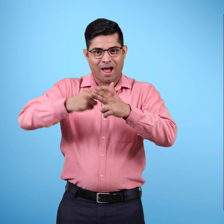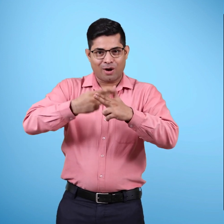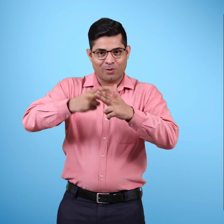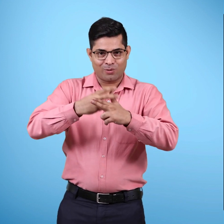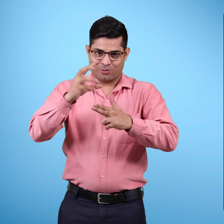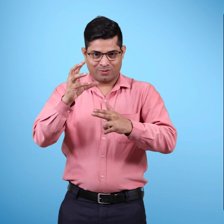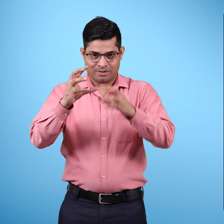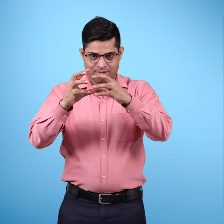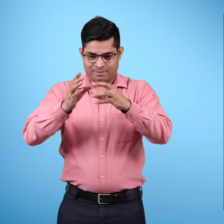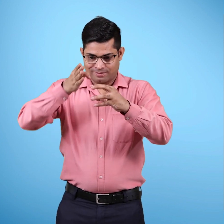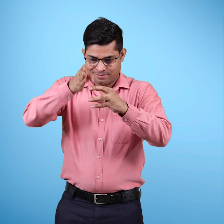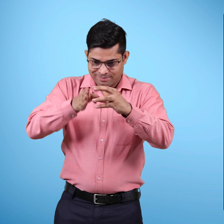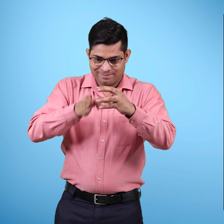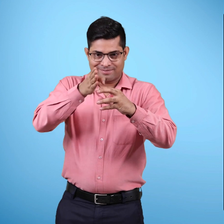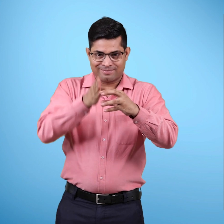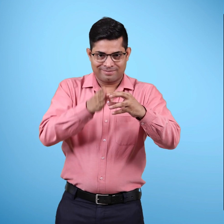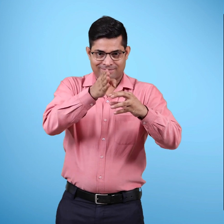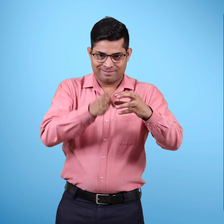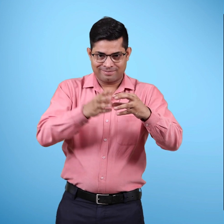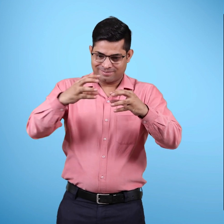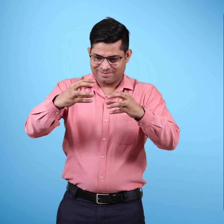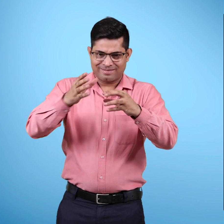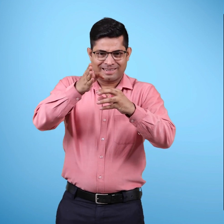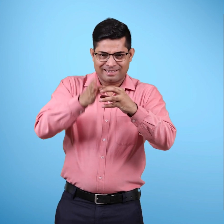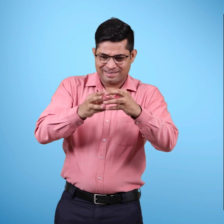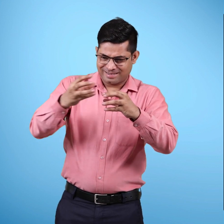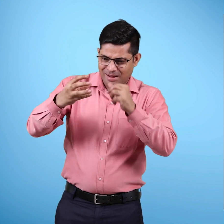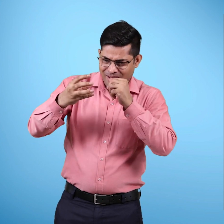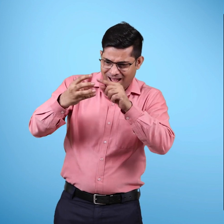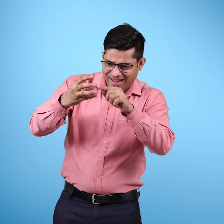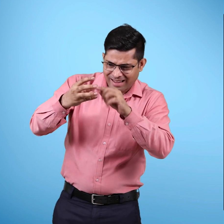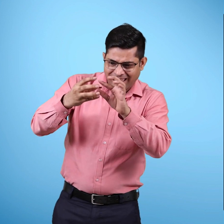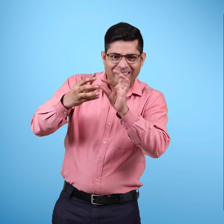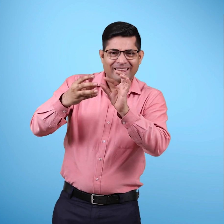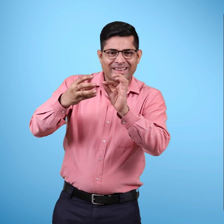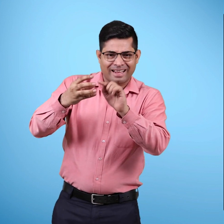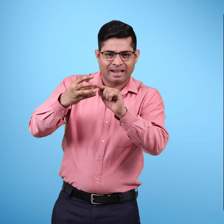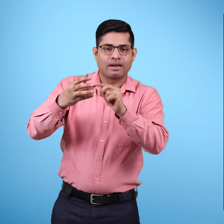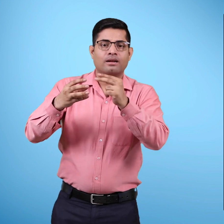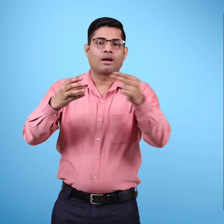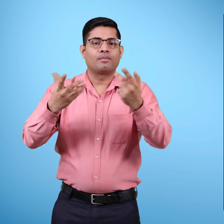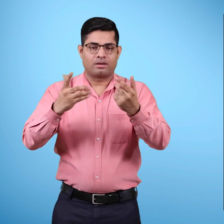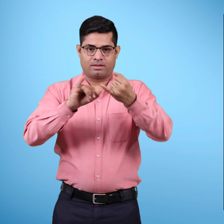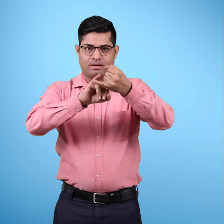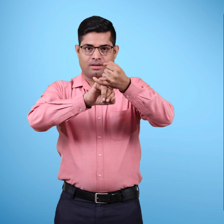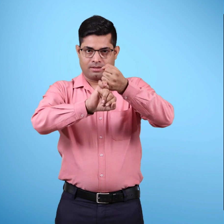we saw that a slice of raw potato also shows the presence of starch.